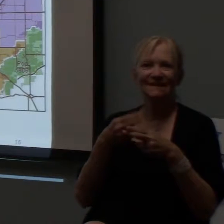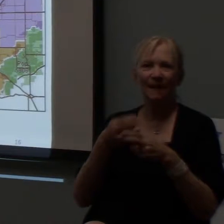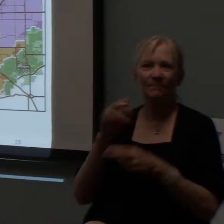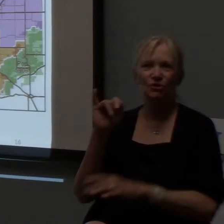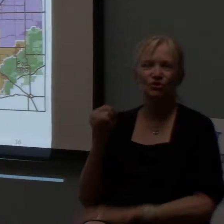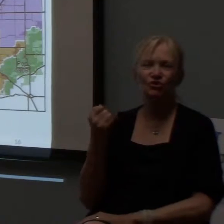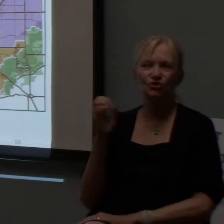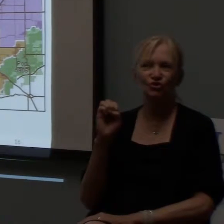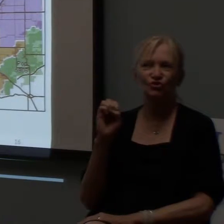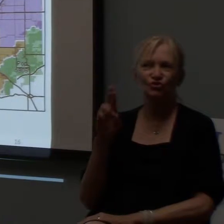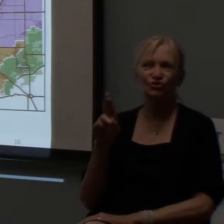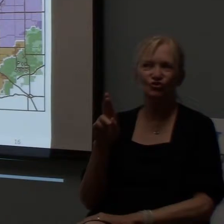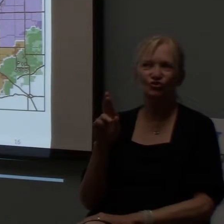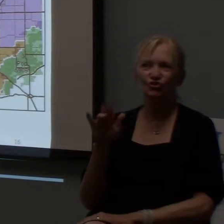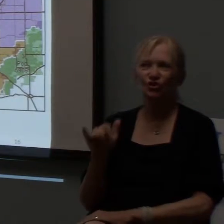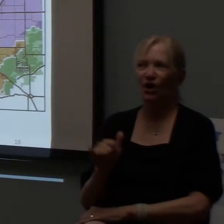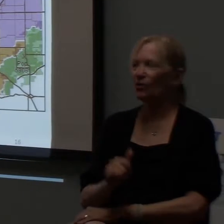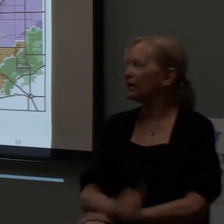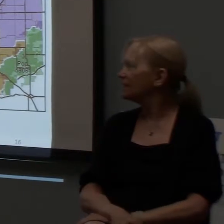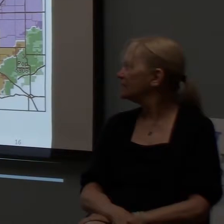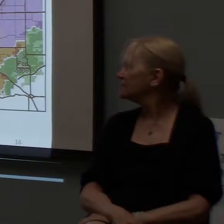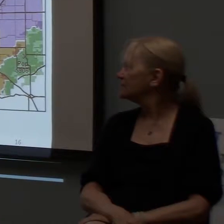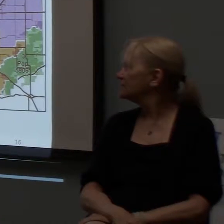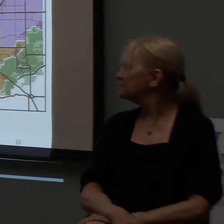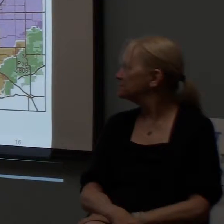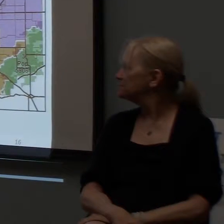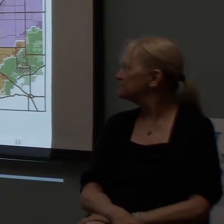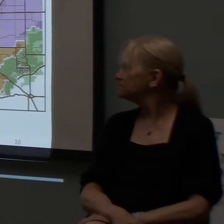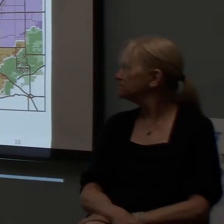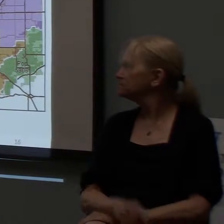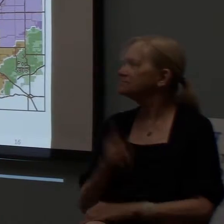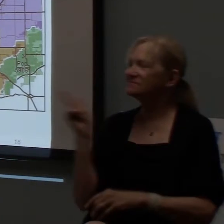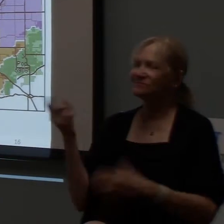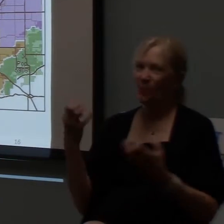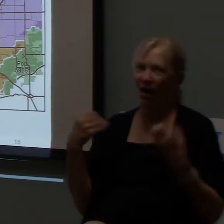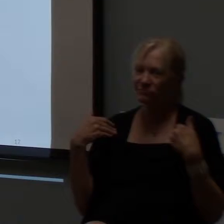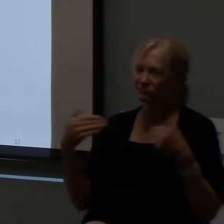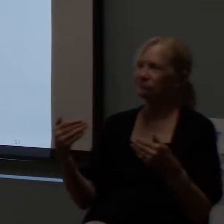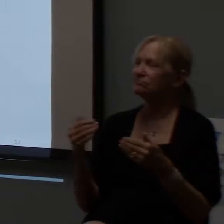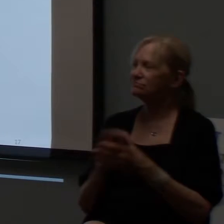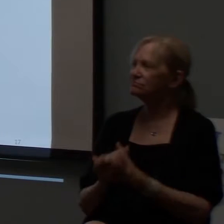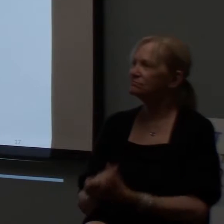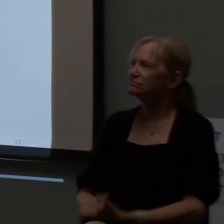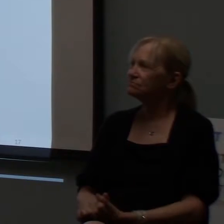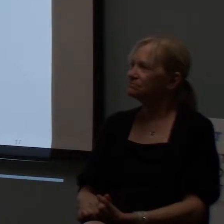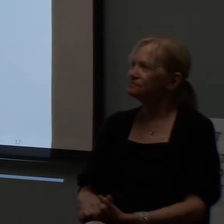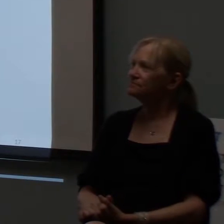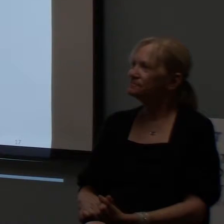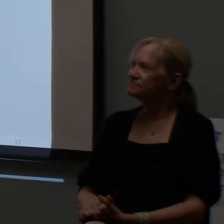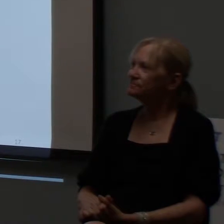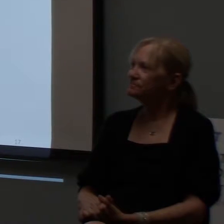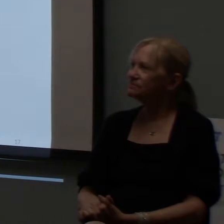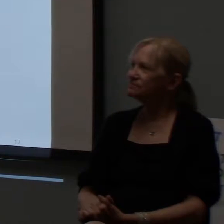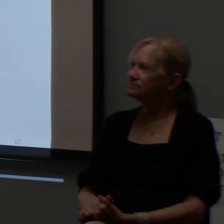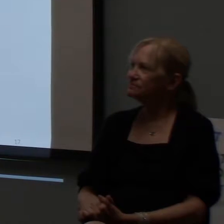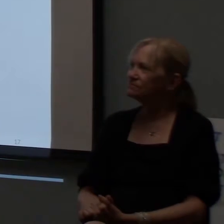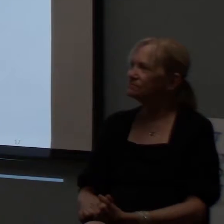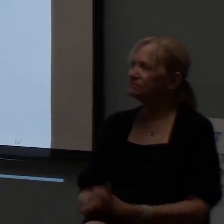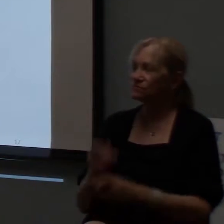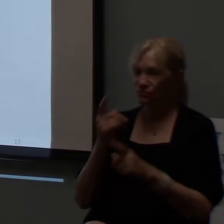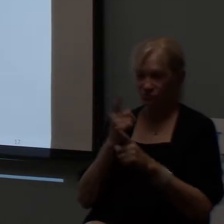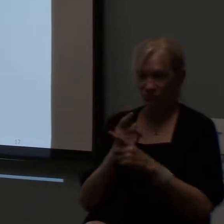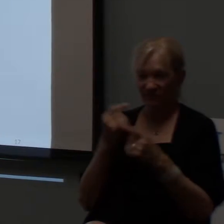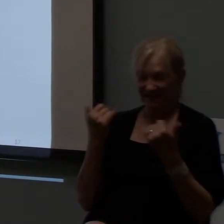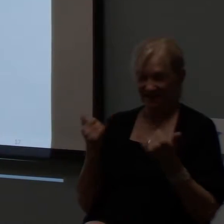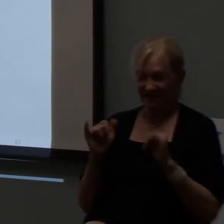Very funny. Okay, let's move on. So right now in statute, I